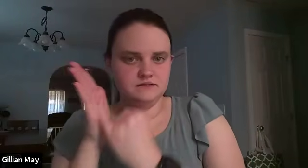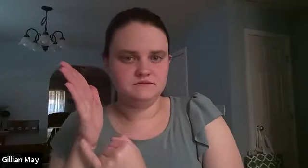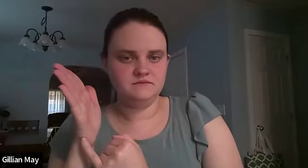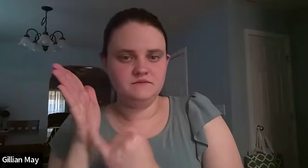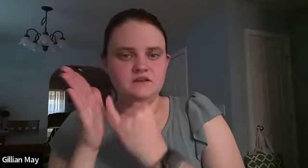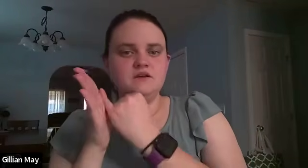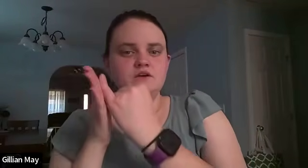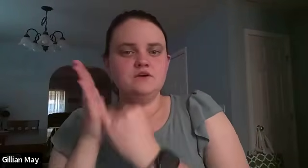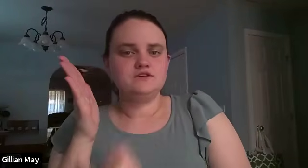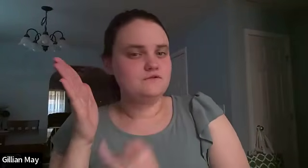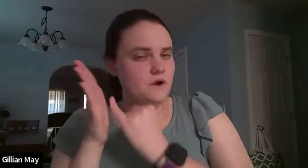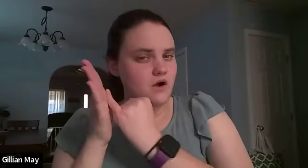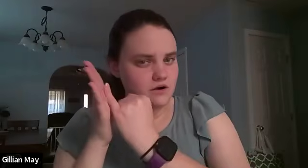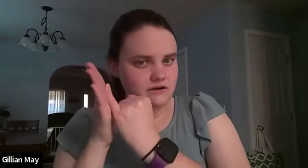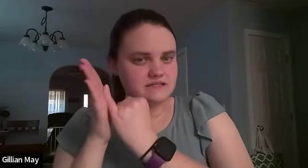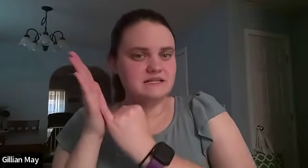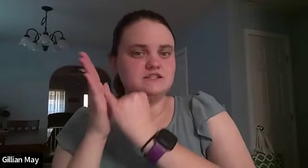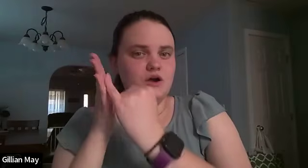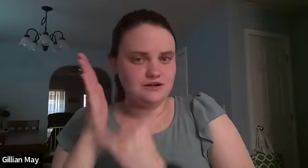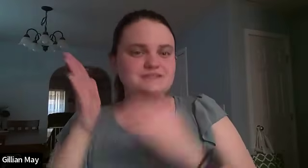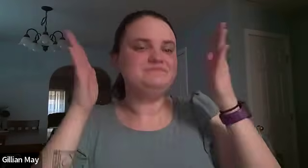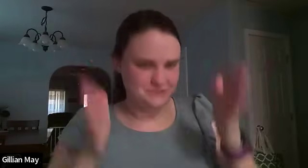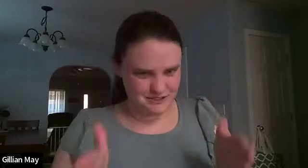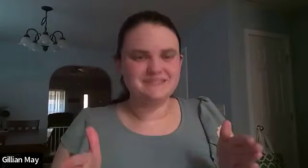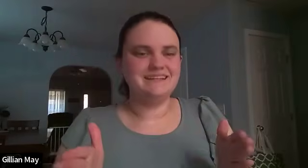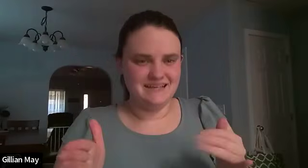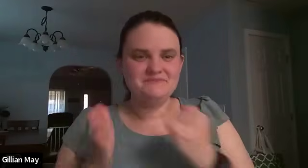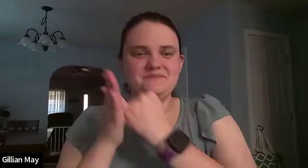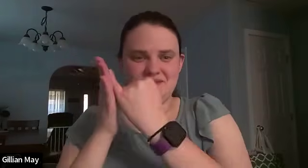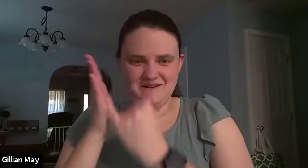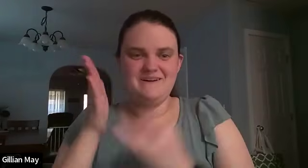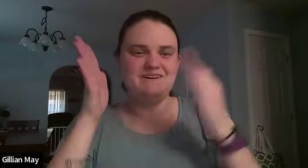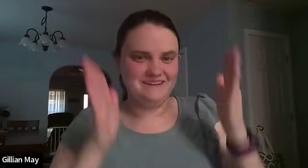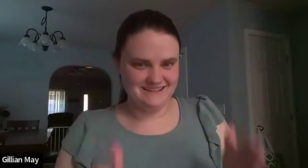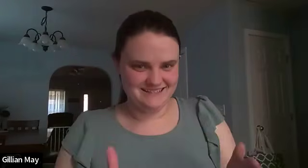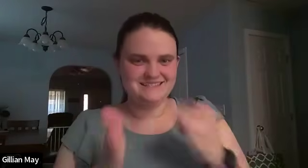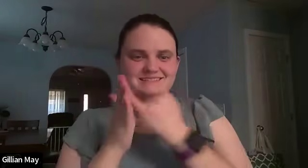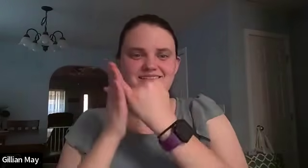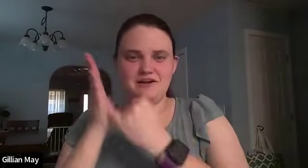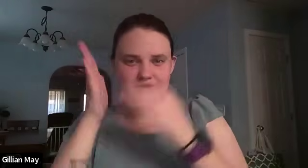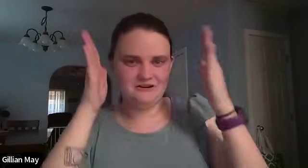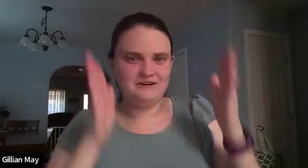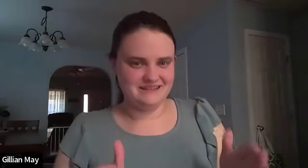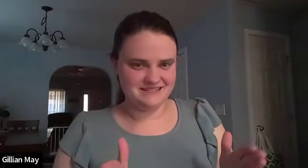Art. So for artist, it's art person. Yep. Artist.